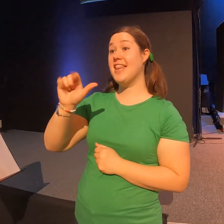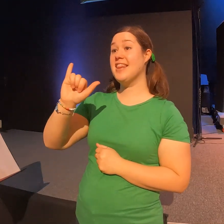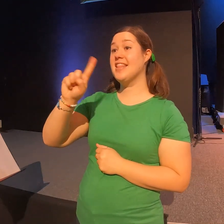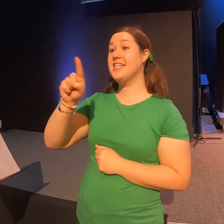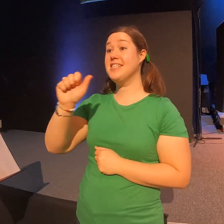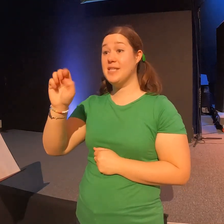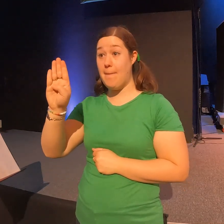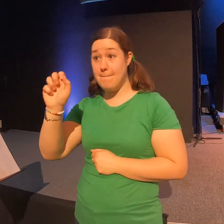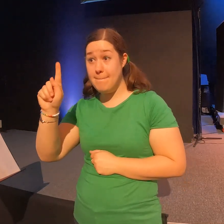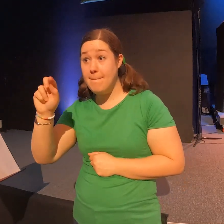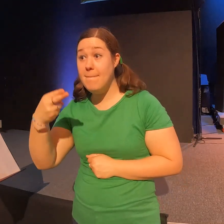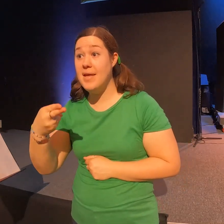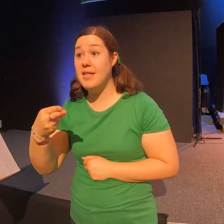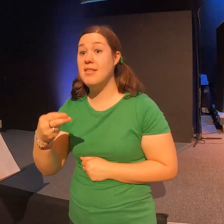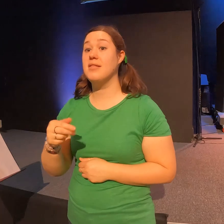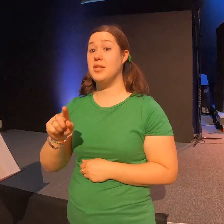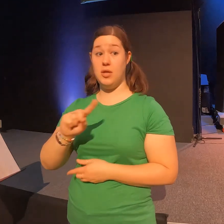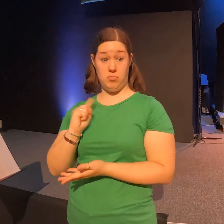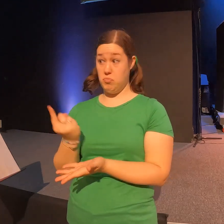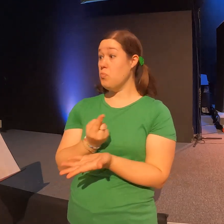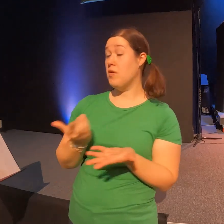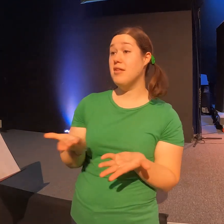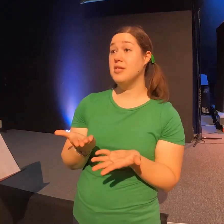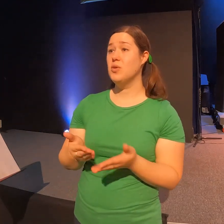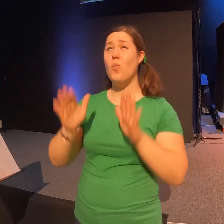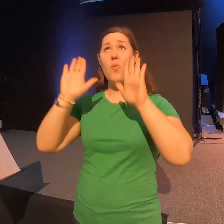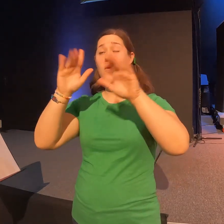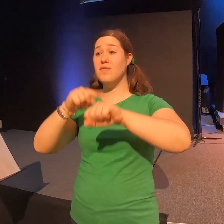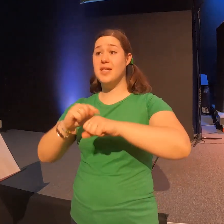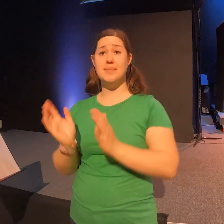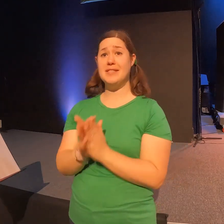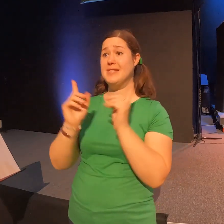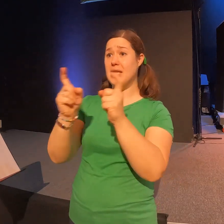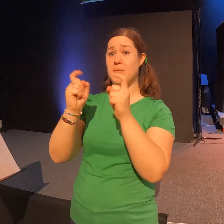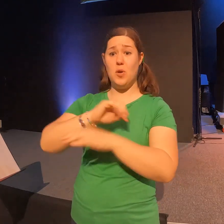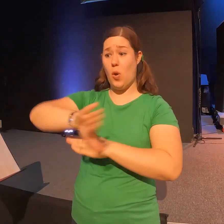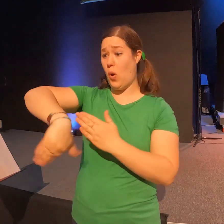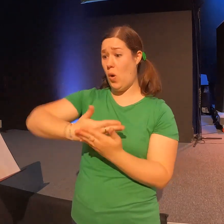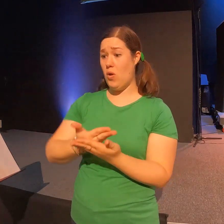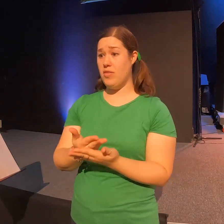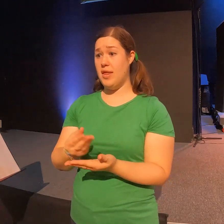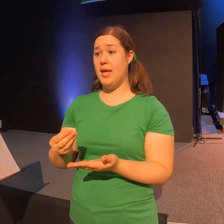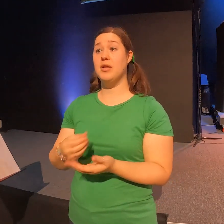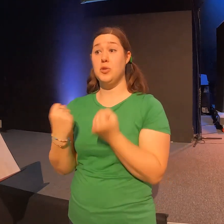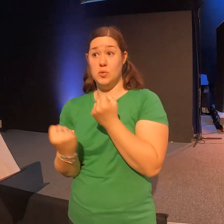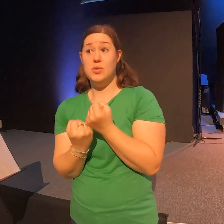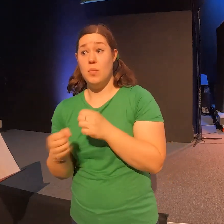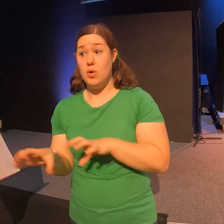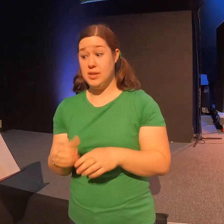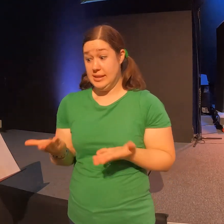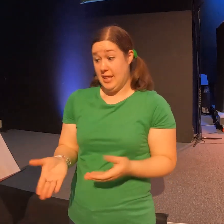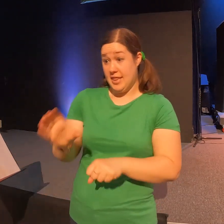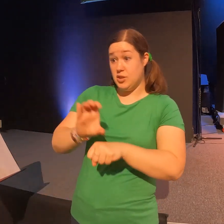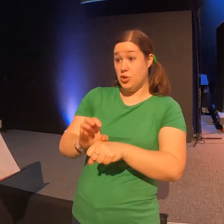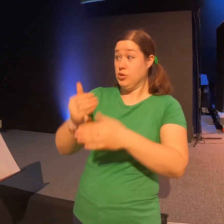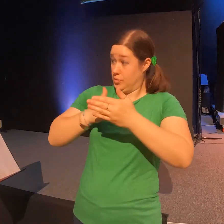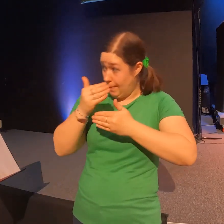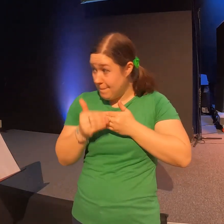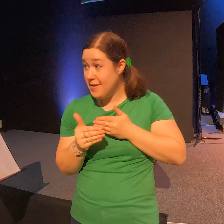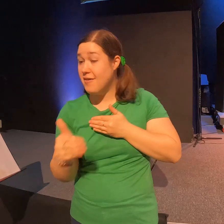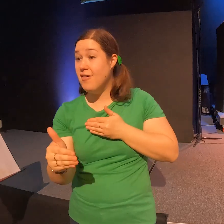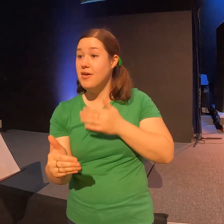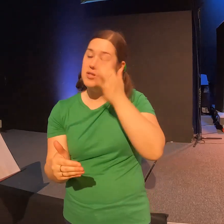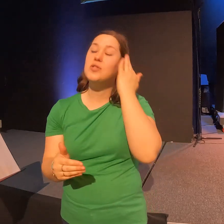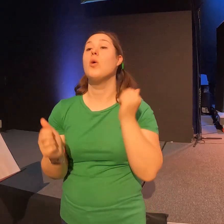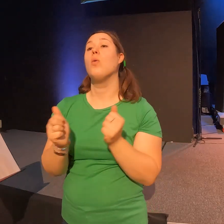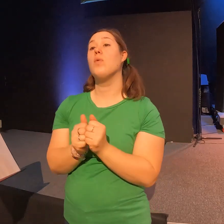time to recognize what our giving goes to do, not only in our church, but beyond. Through ministries like Residing Hope and others, we